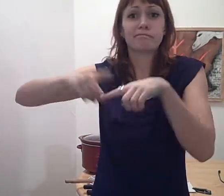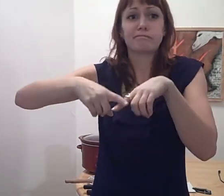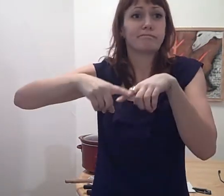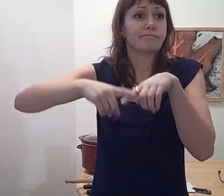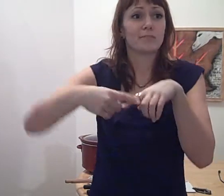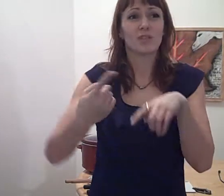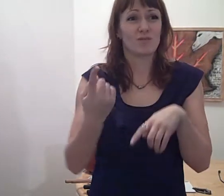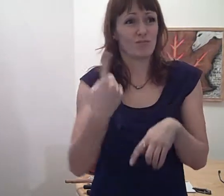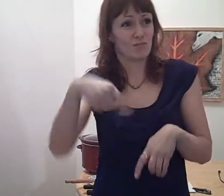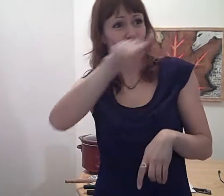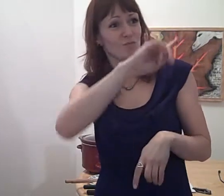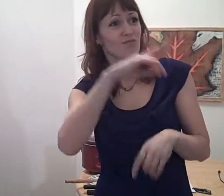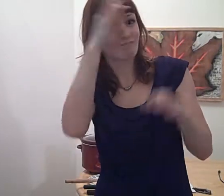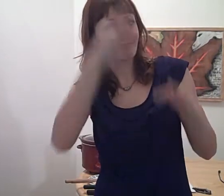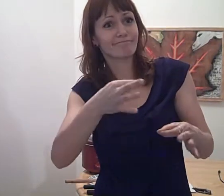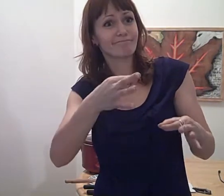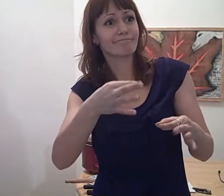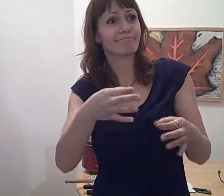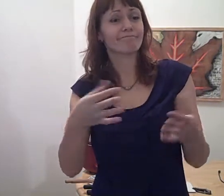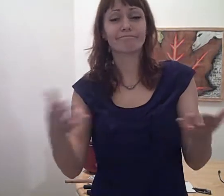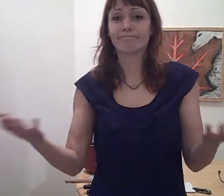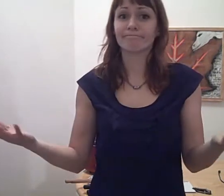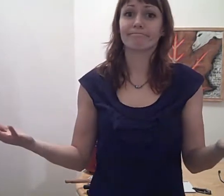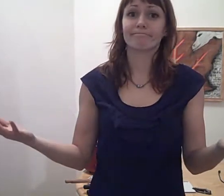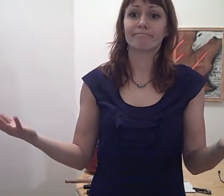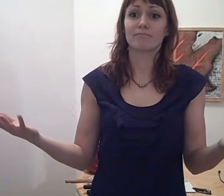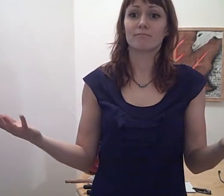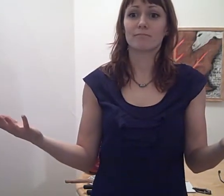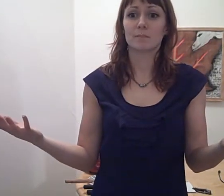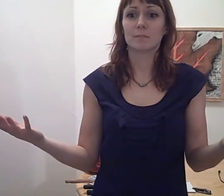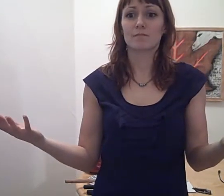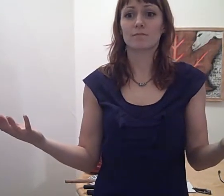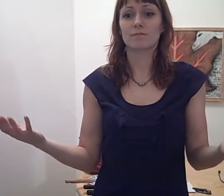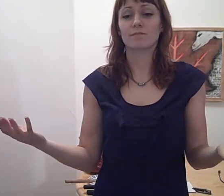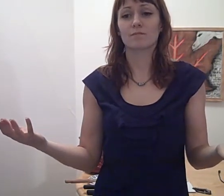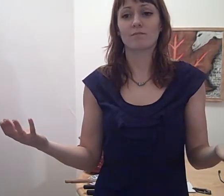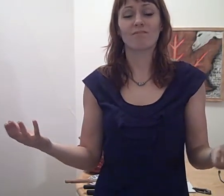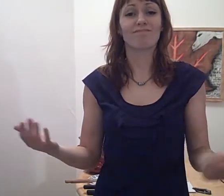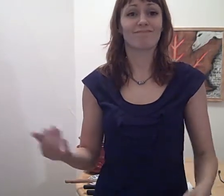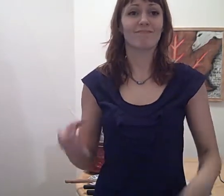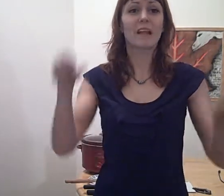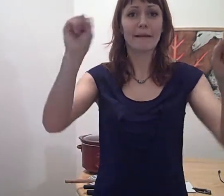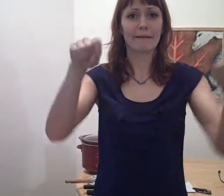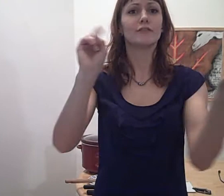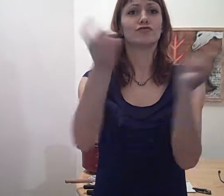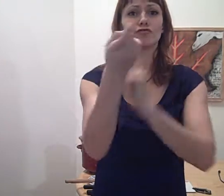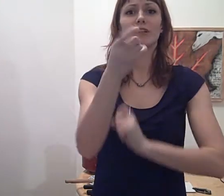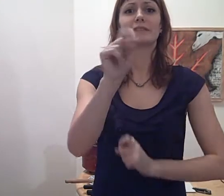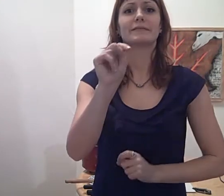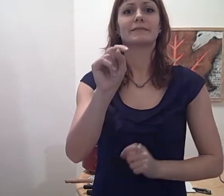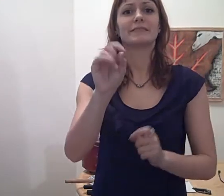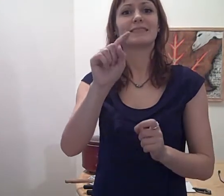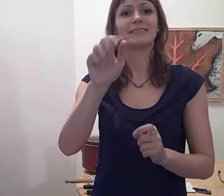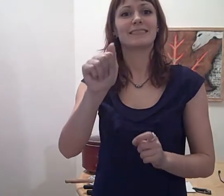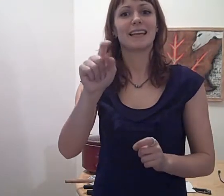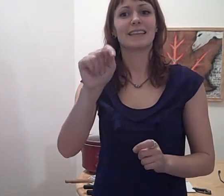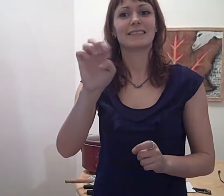takes 2 volts for a millisecond pulse. And once you've changed its state, it stays there until you change its state